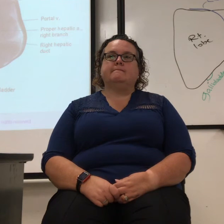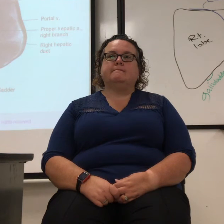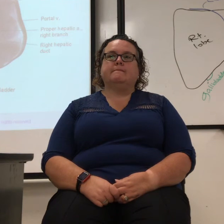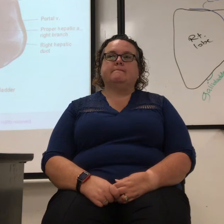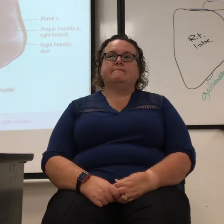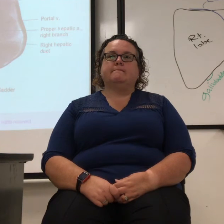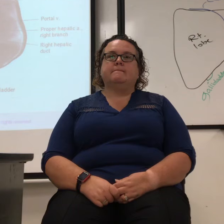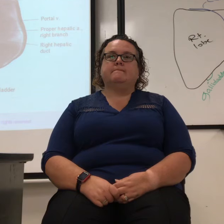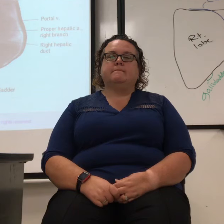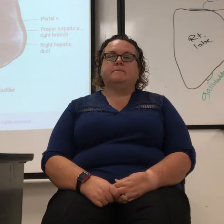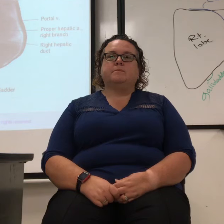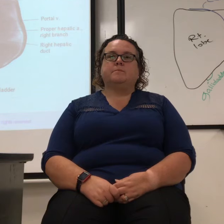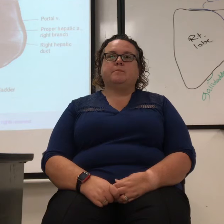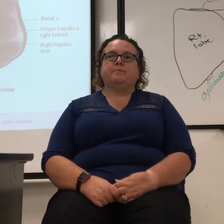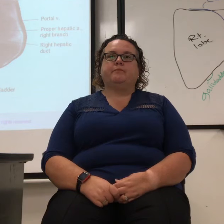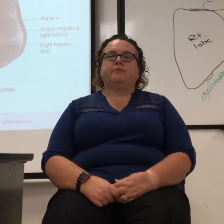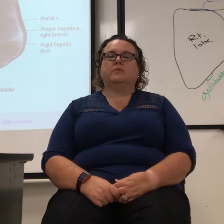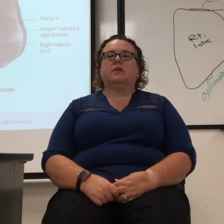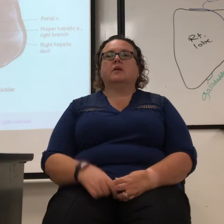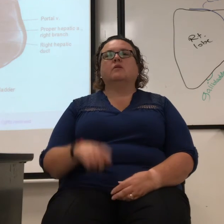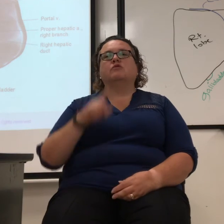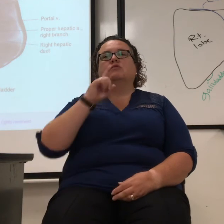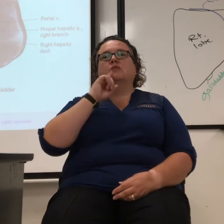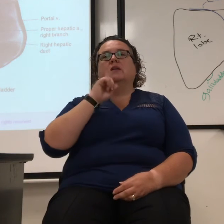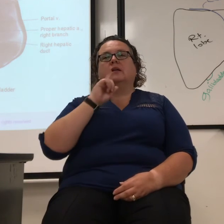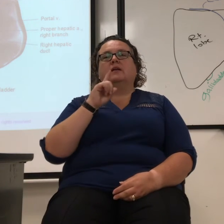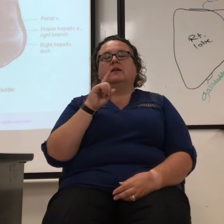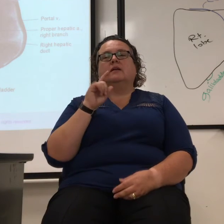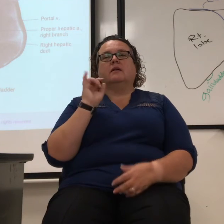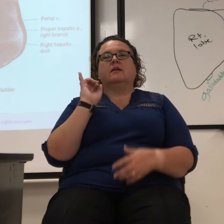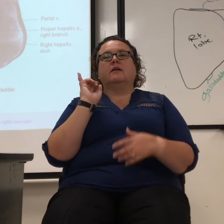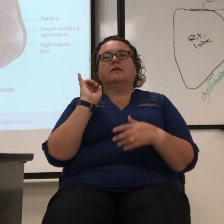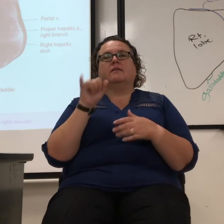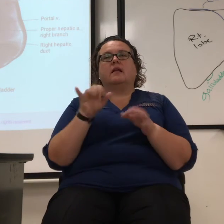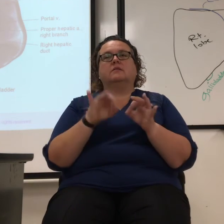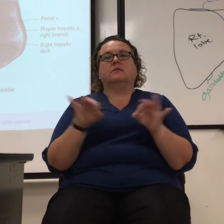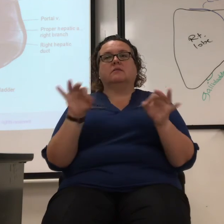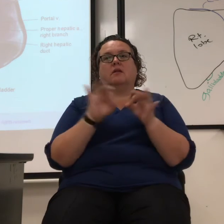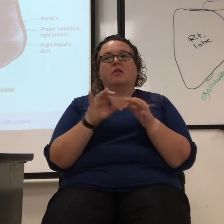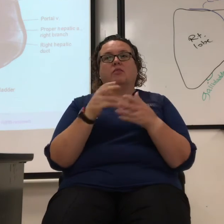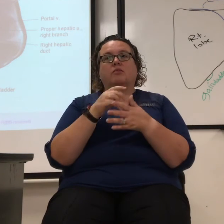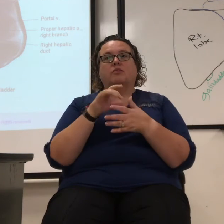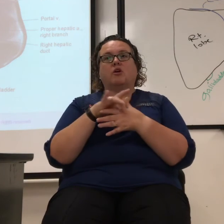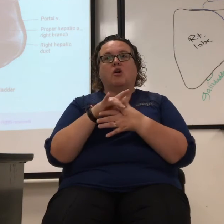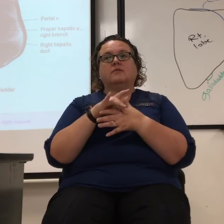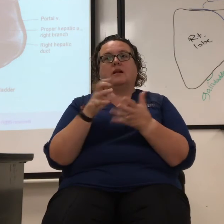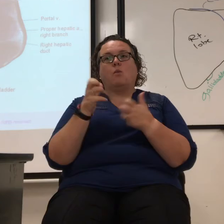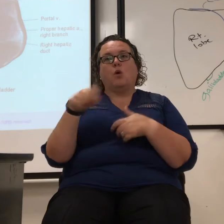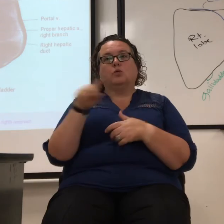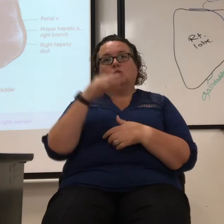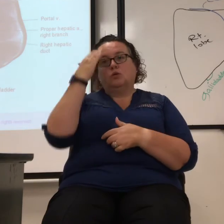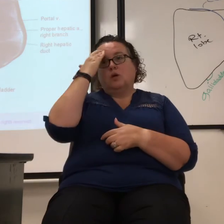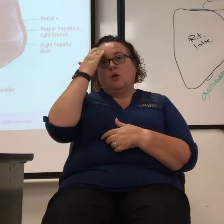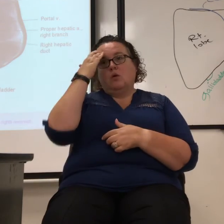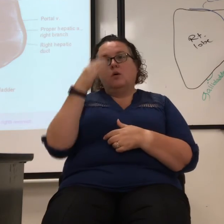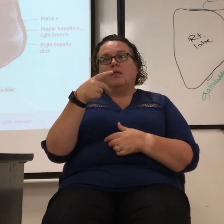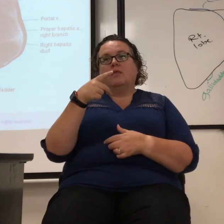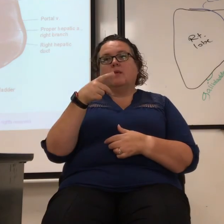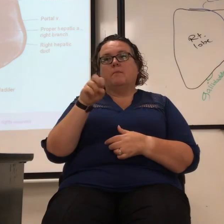Those are basically the contents I want you to know of the porta hepatis, the doorway to the liver.